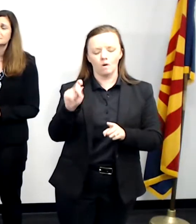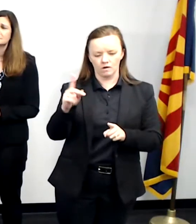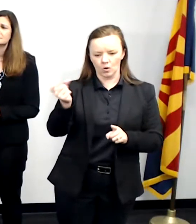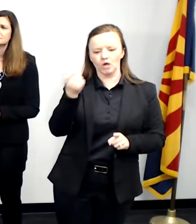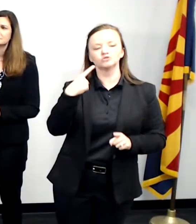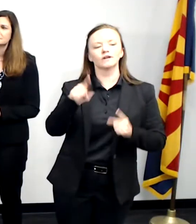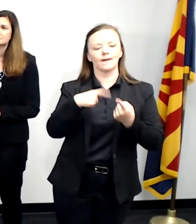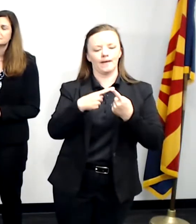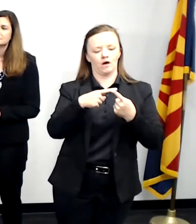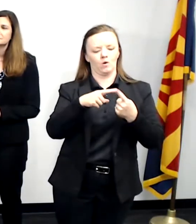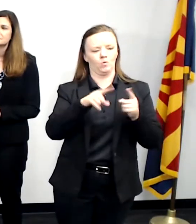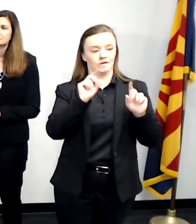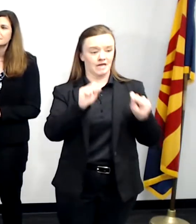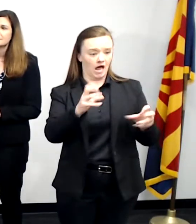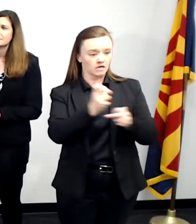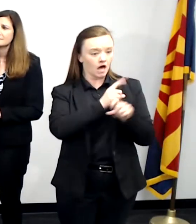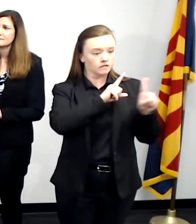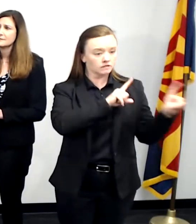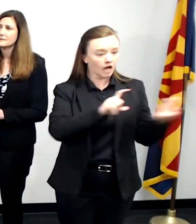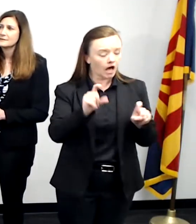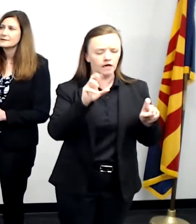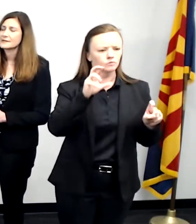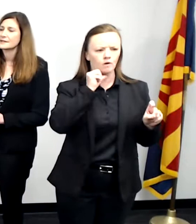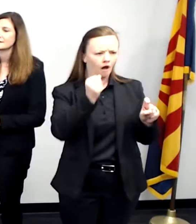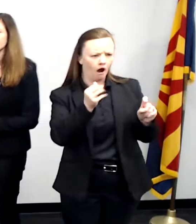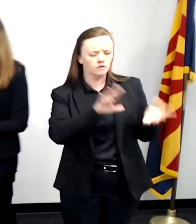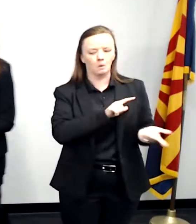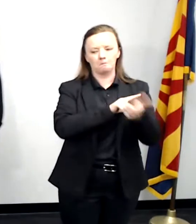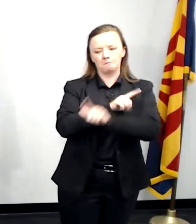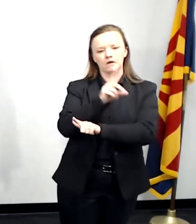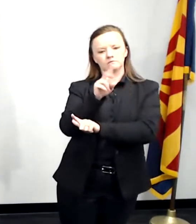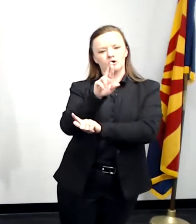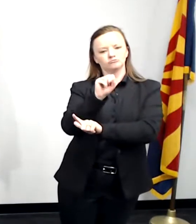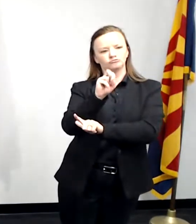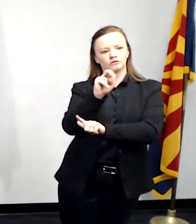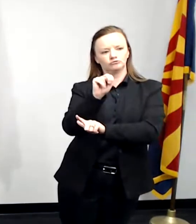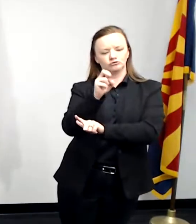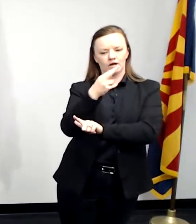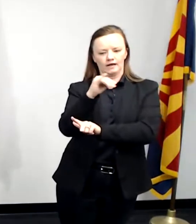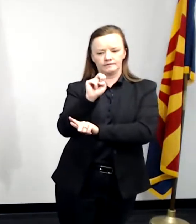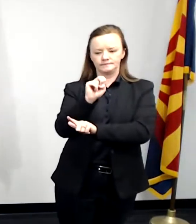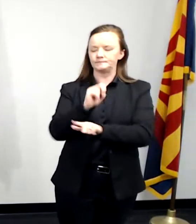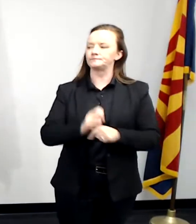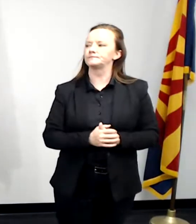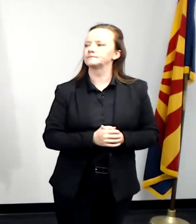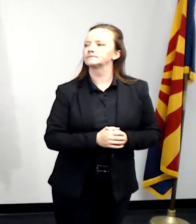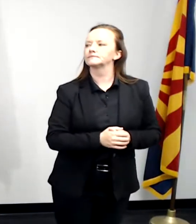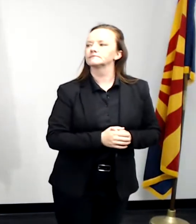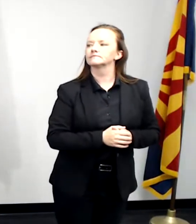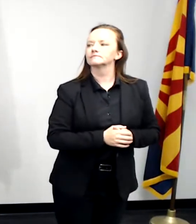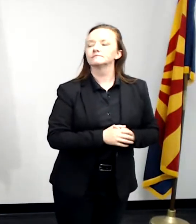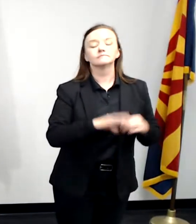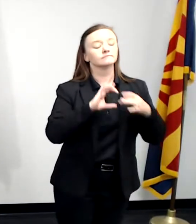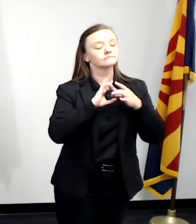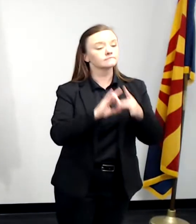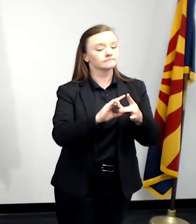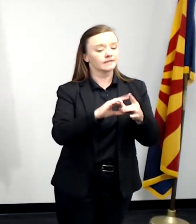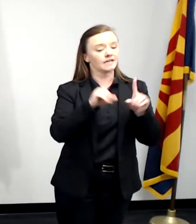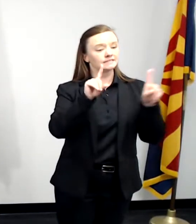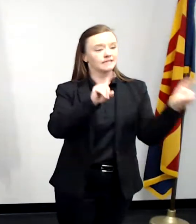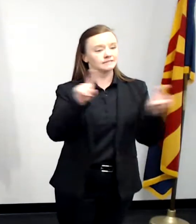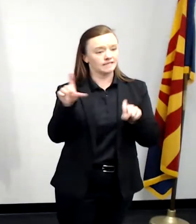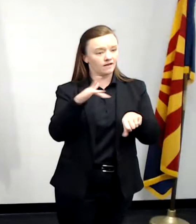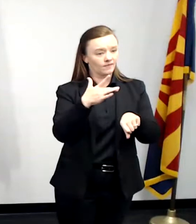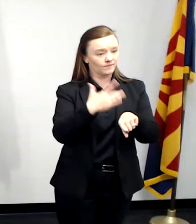testing availability, and I believe we know about that. So Dr. Sunenshine? So what I can say about testing